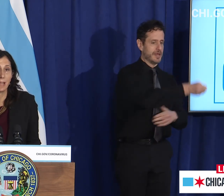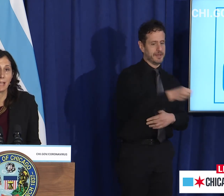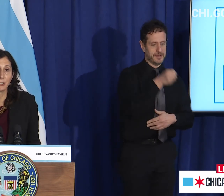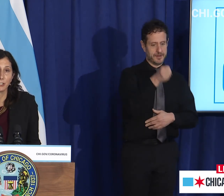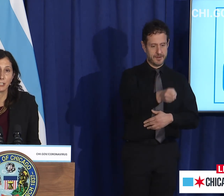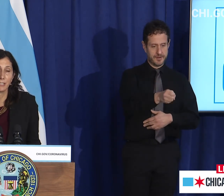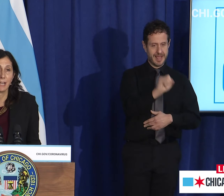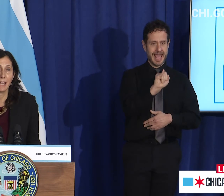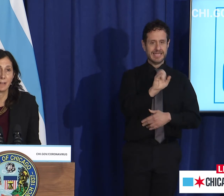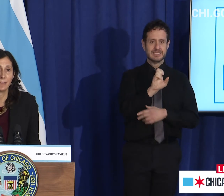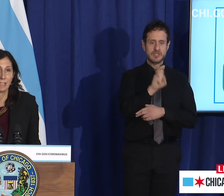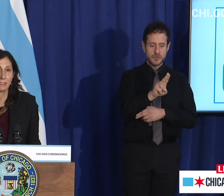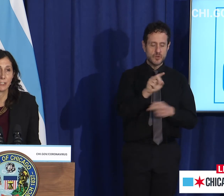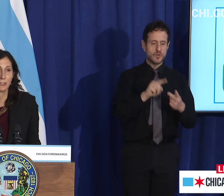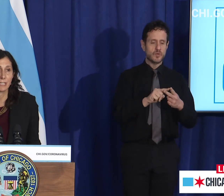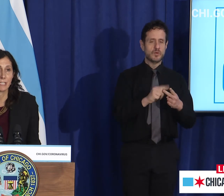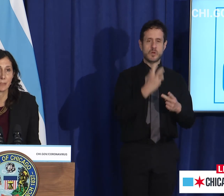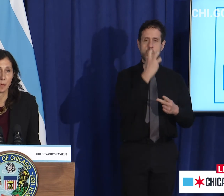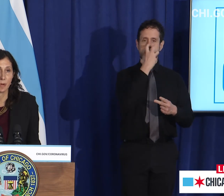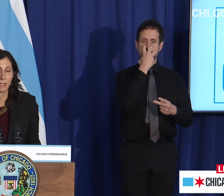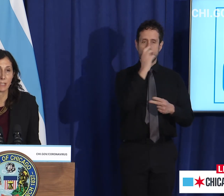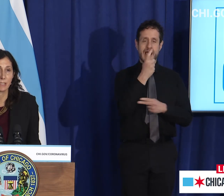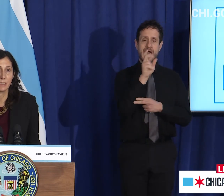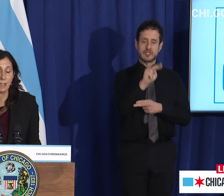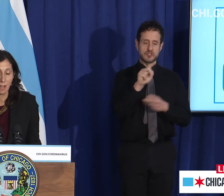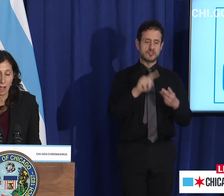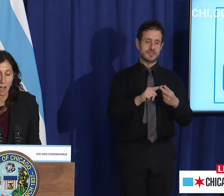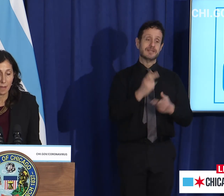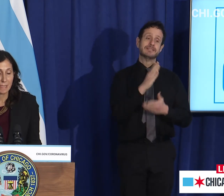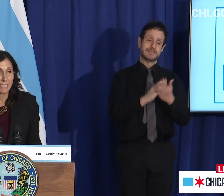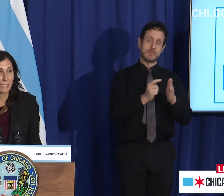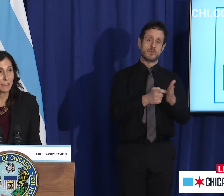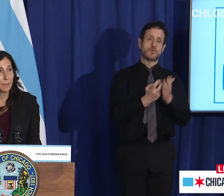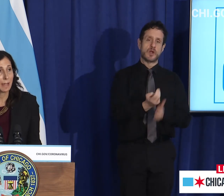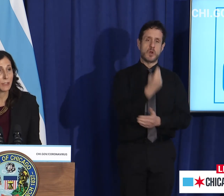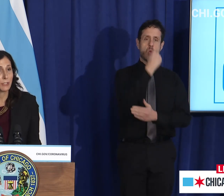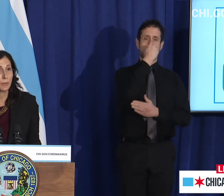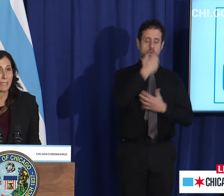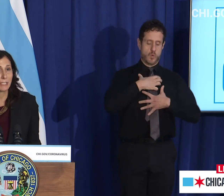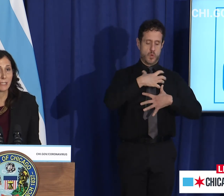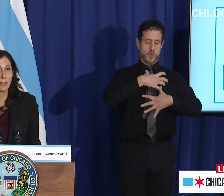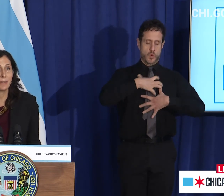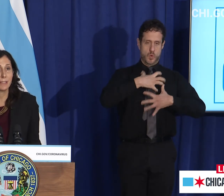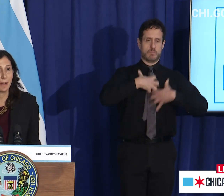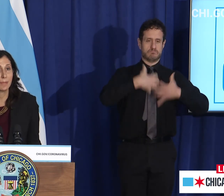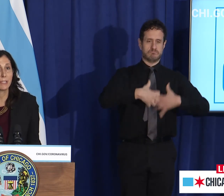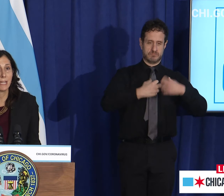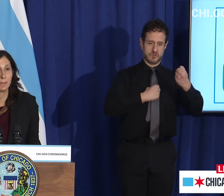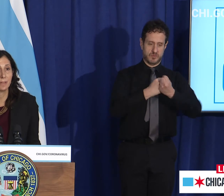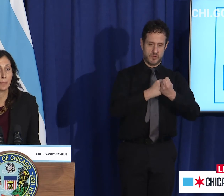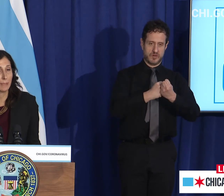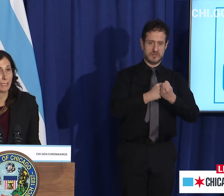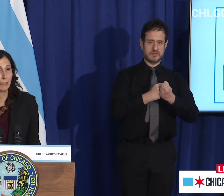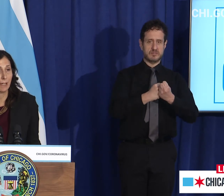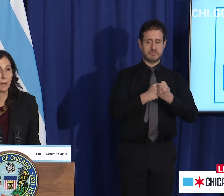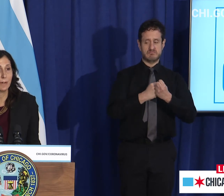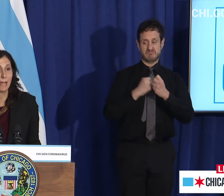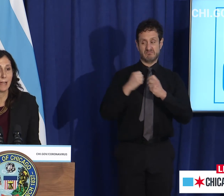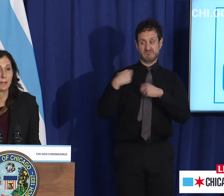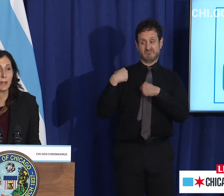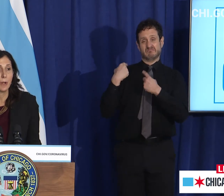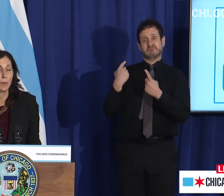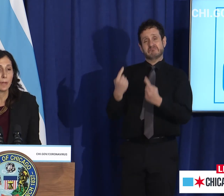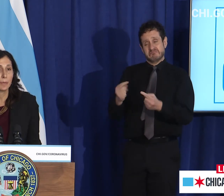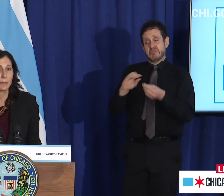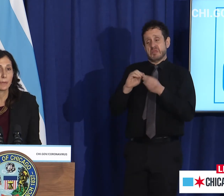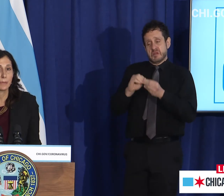both oxygen and ventilatory support. Until about 2 weeks ago, the numbers had been pretty low,